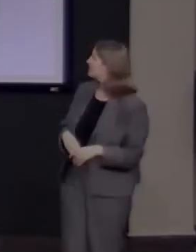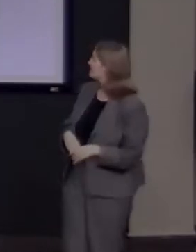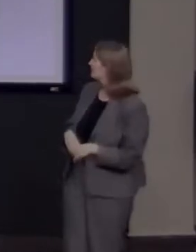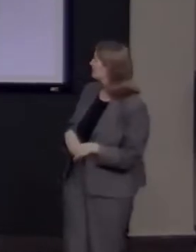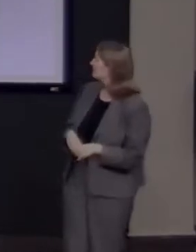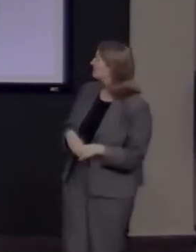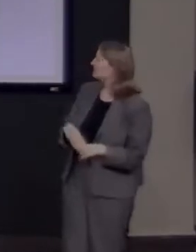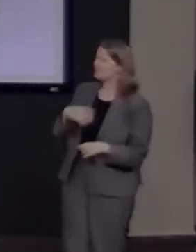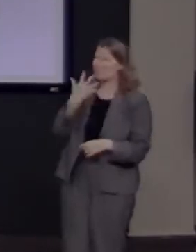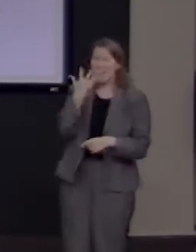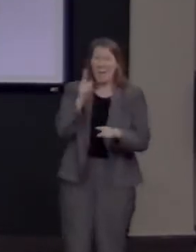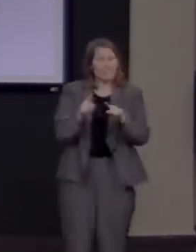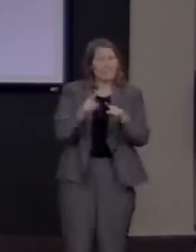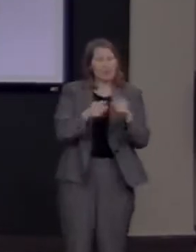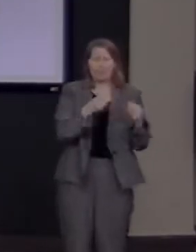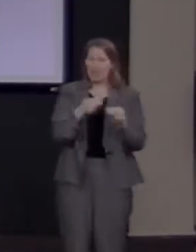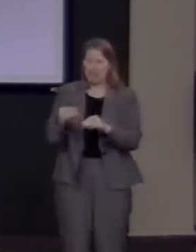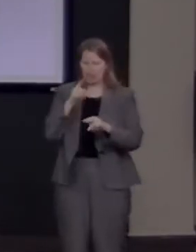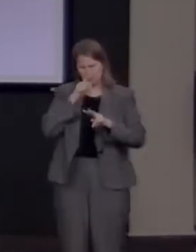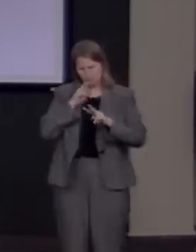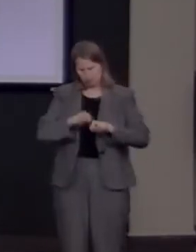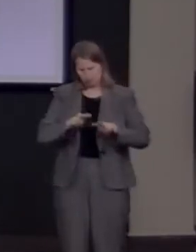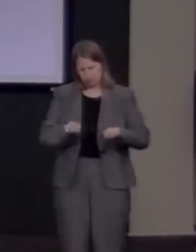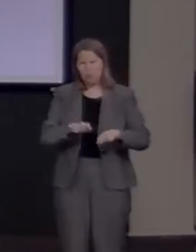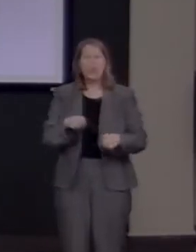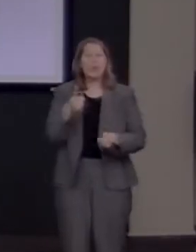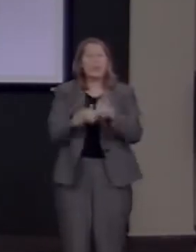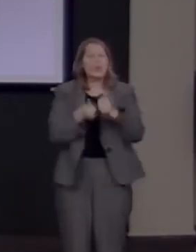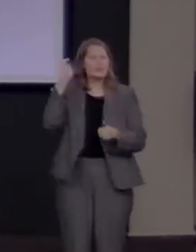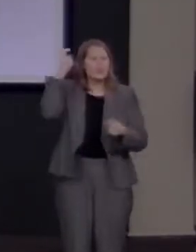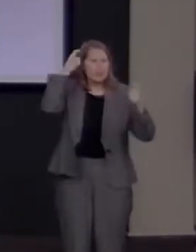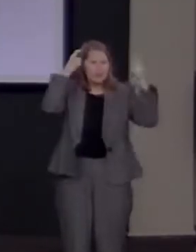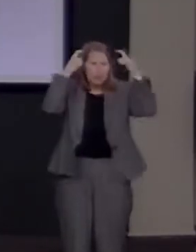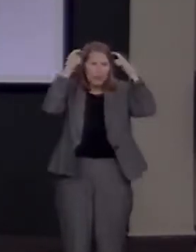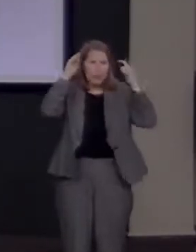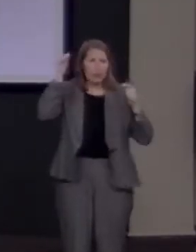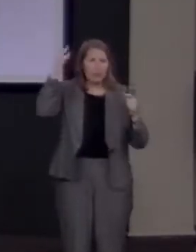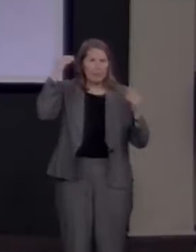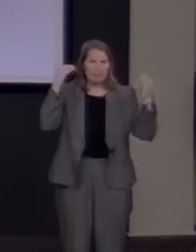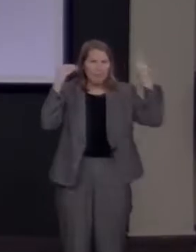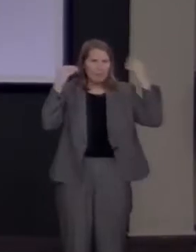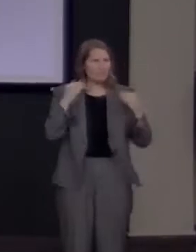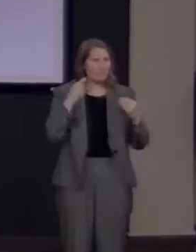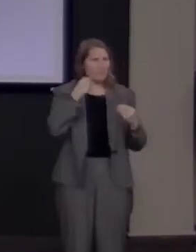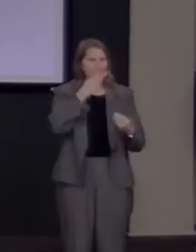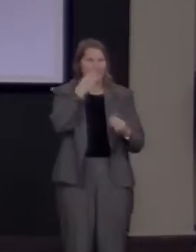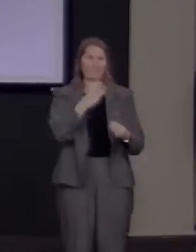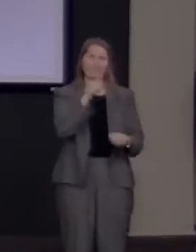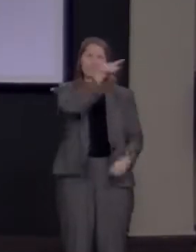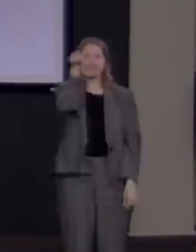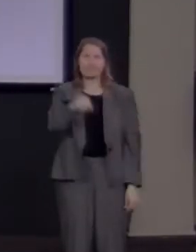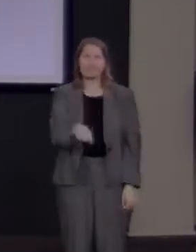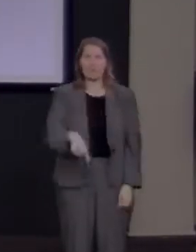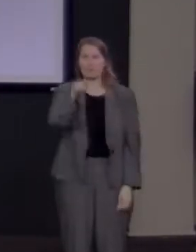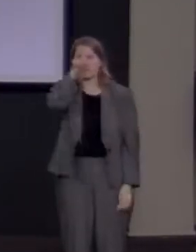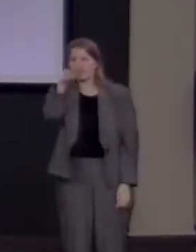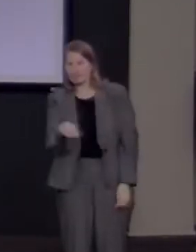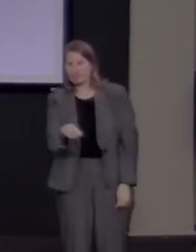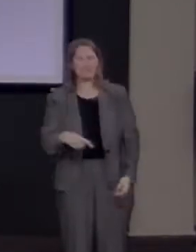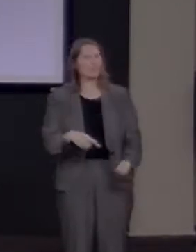refined methodologies to look at which brain regions are engaged when adults process number symbols, such as